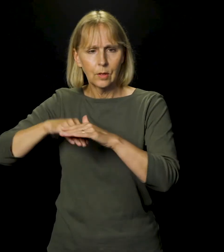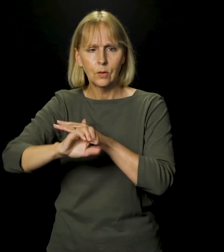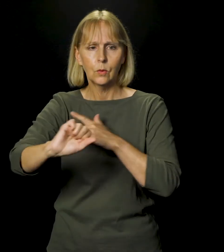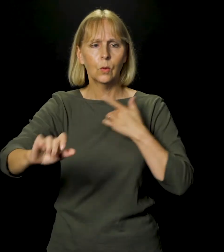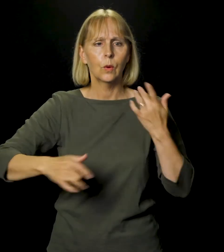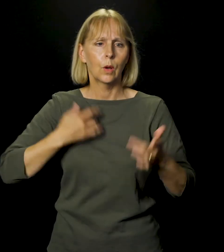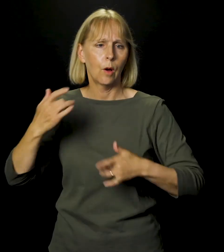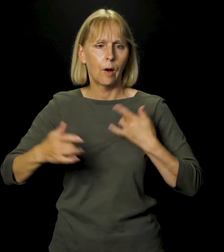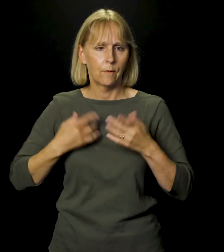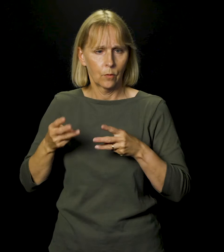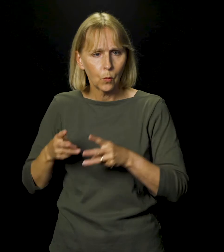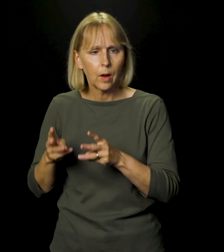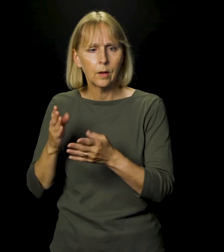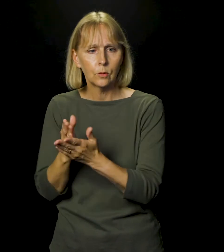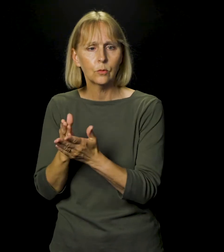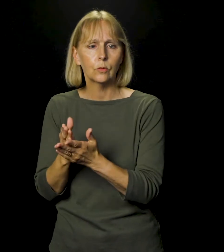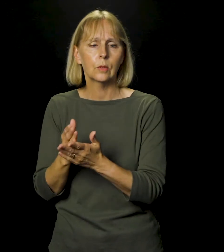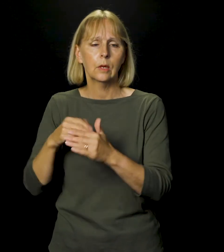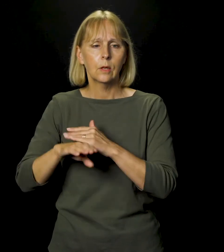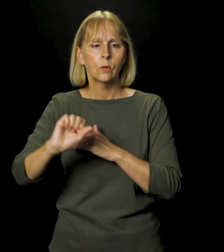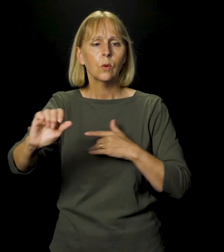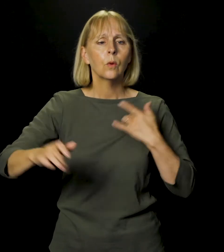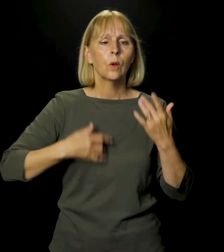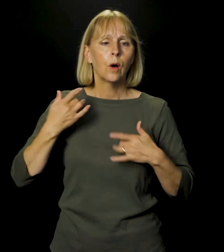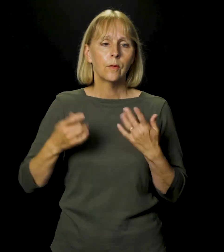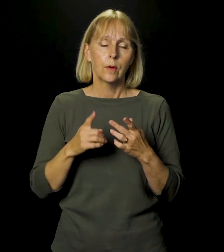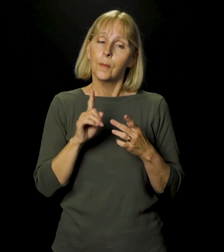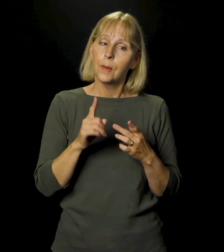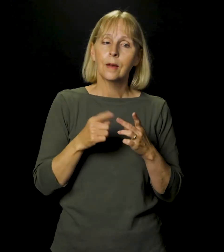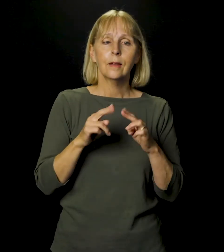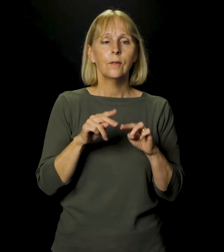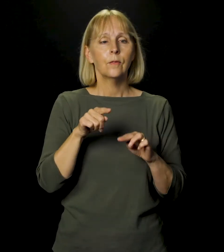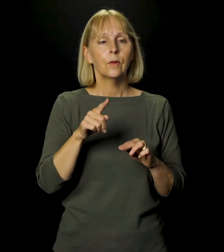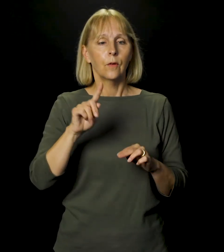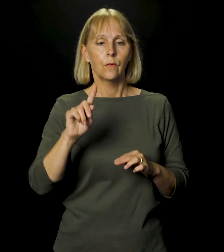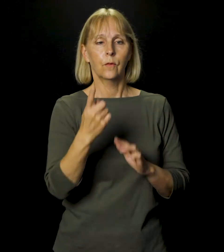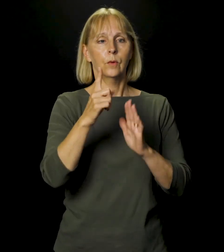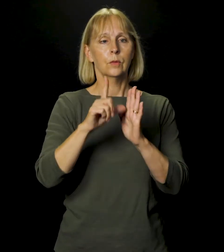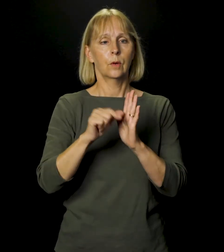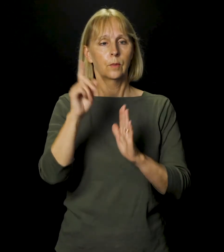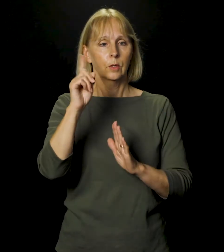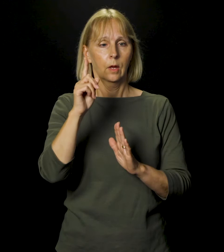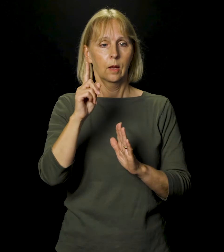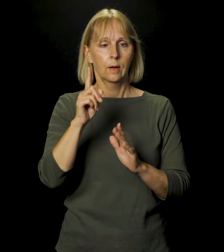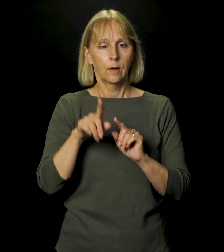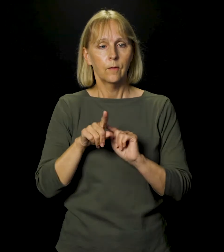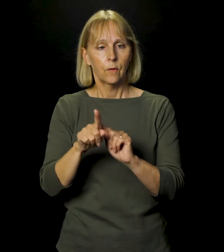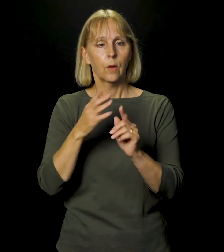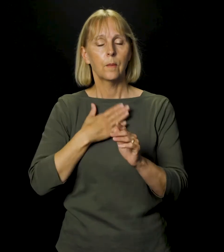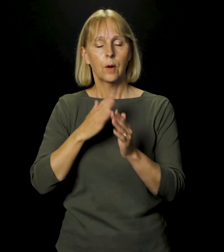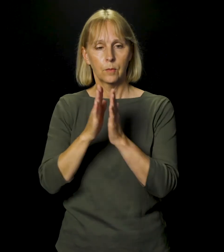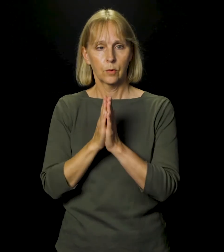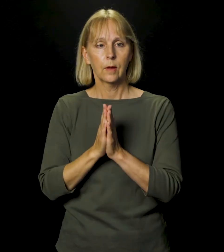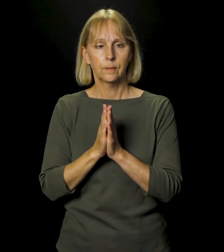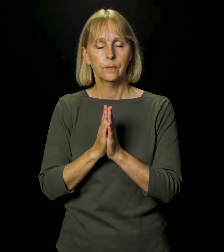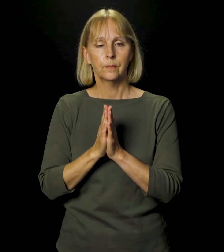life in your life. If you want to make that decision for the first time today or you want to celebrate these words, let's say these